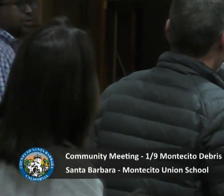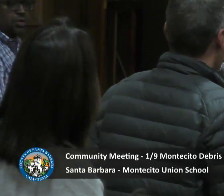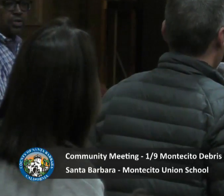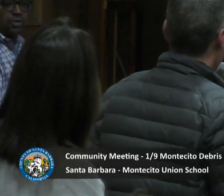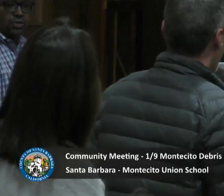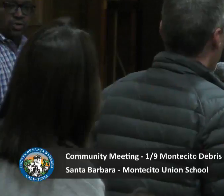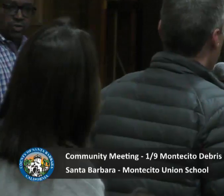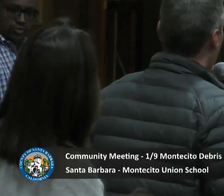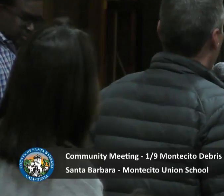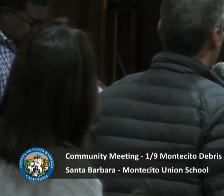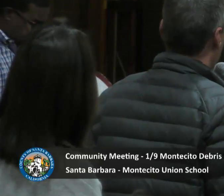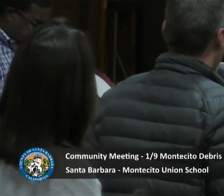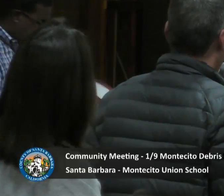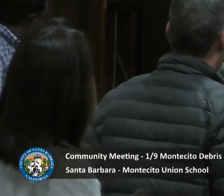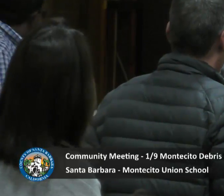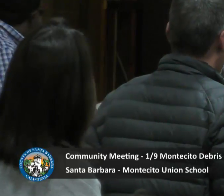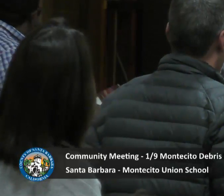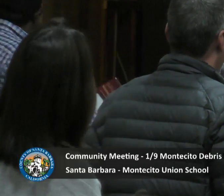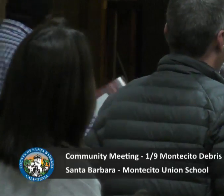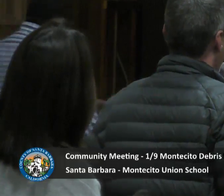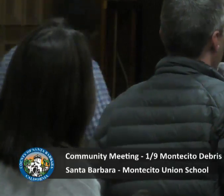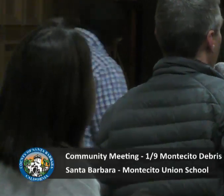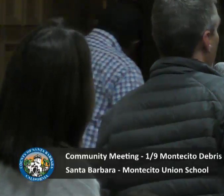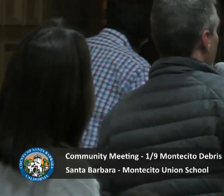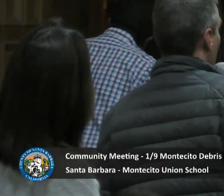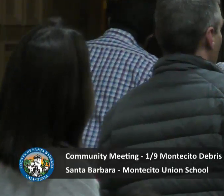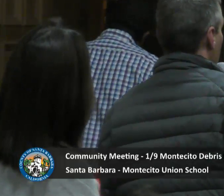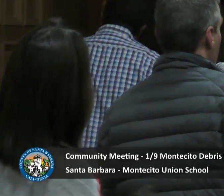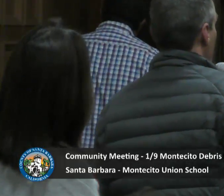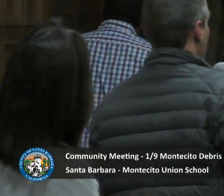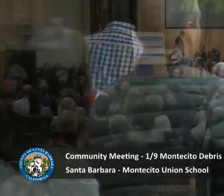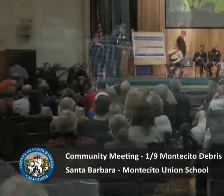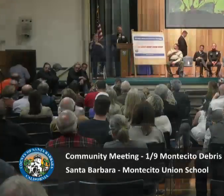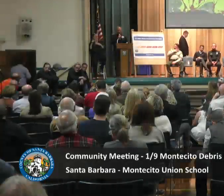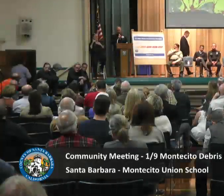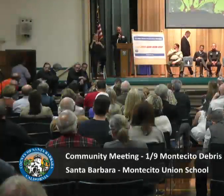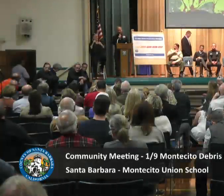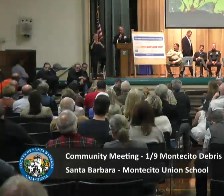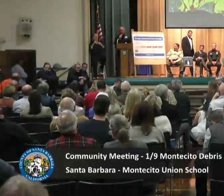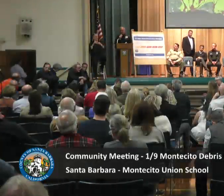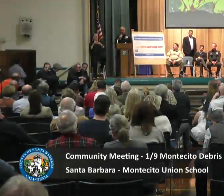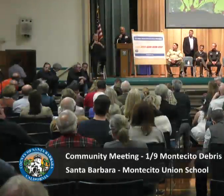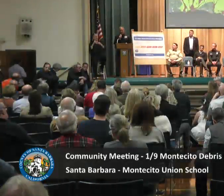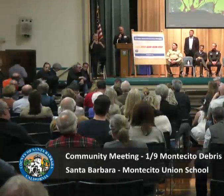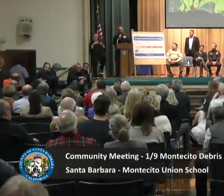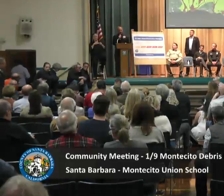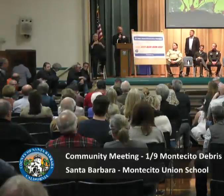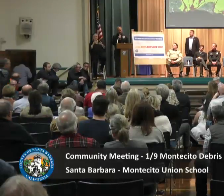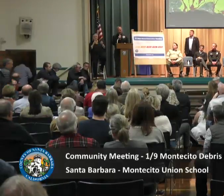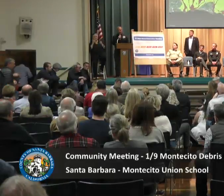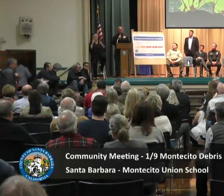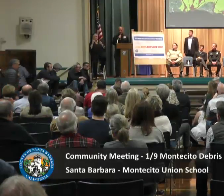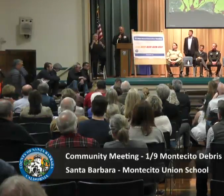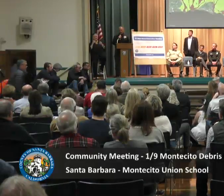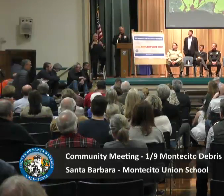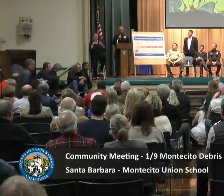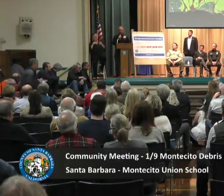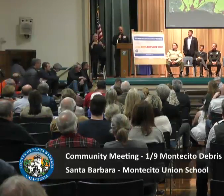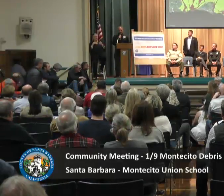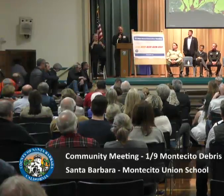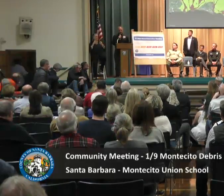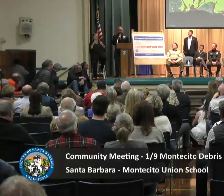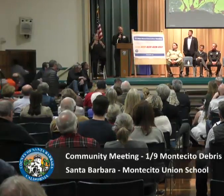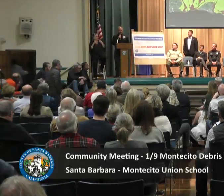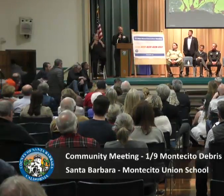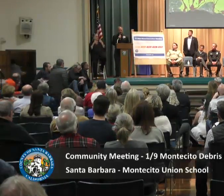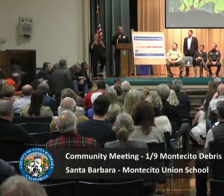are 10, 20, or 30 miles away? Thank you. And I appreciate this question because I want to